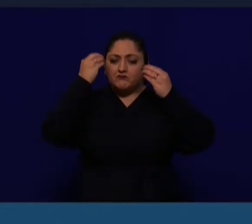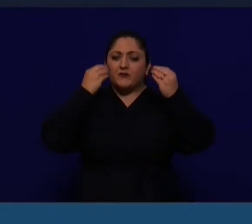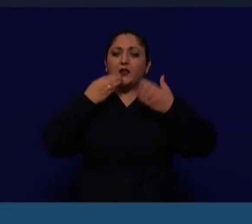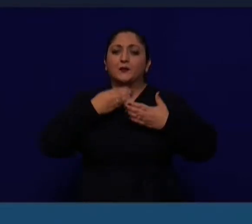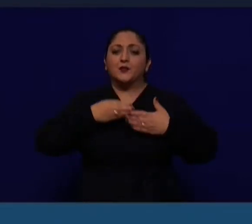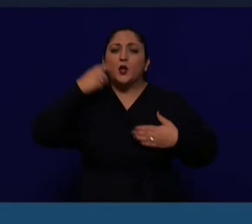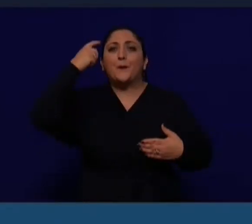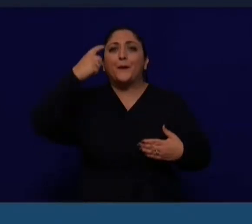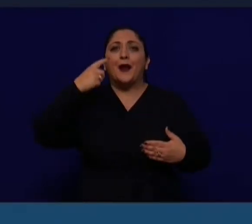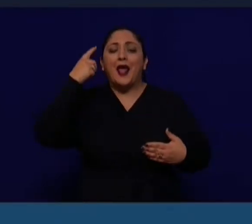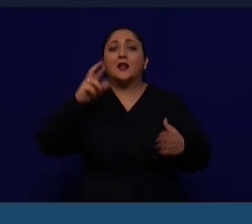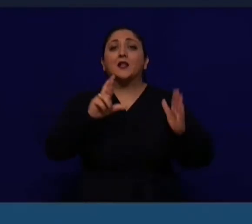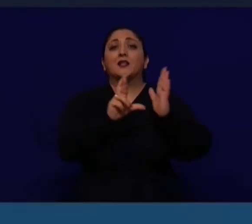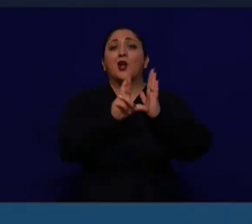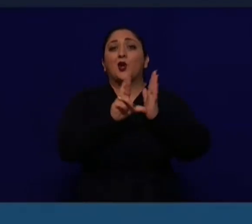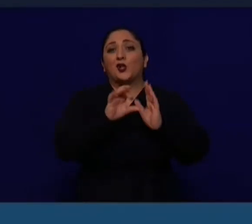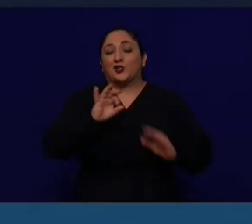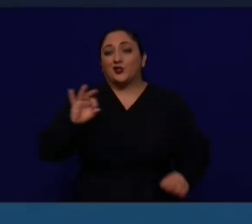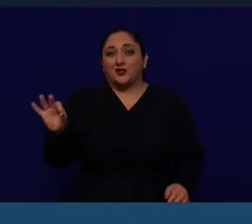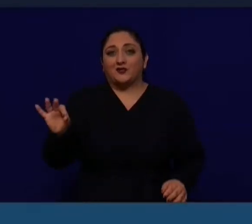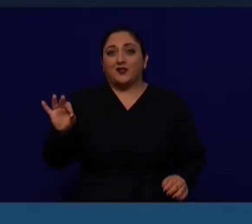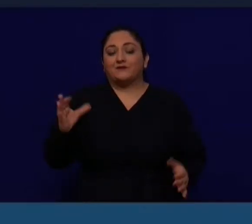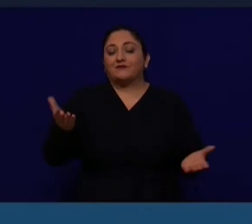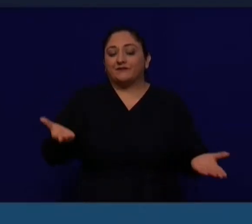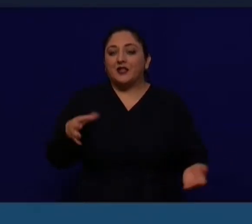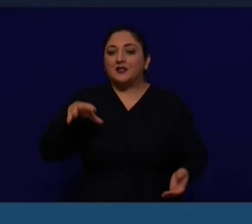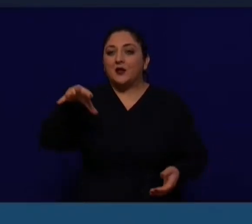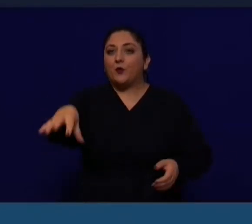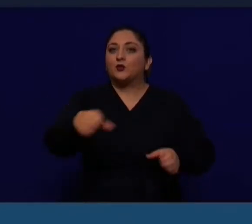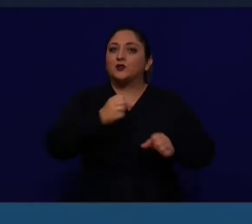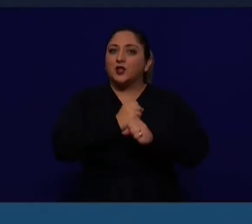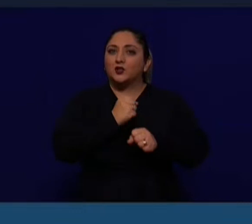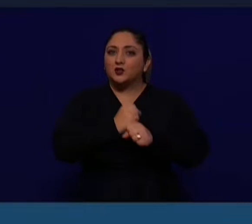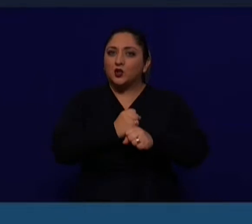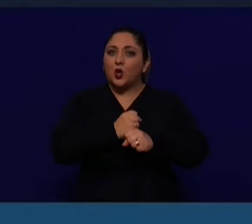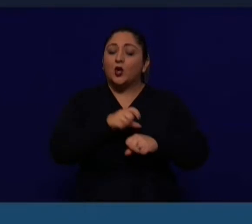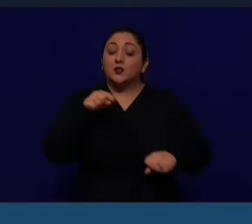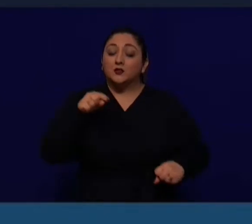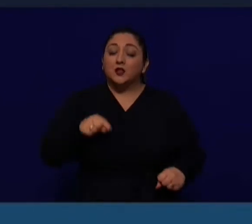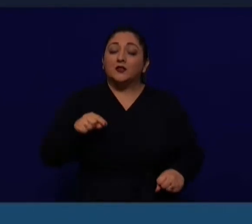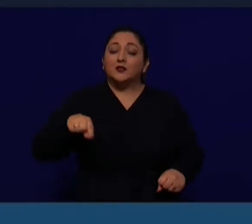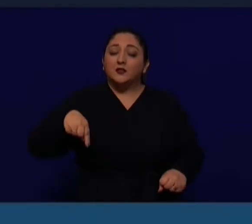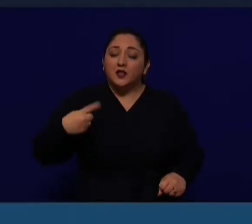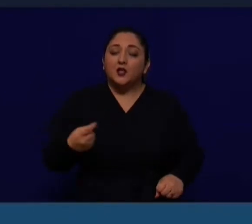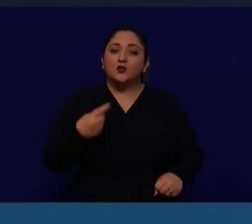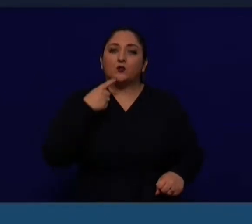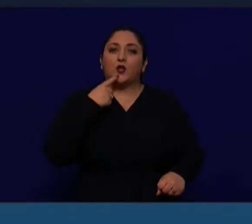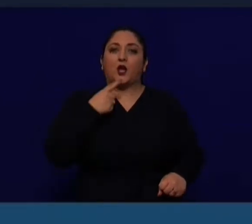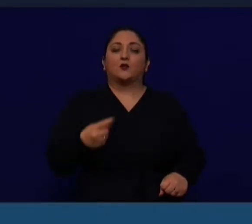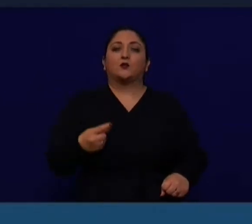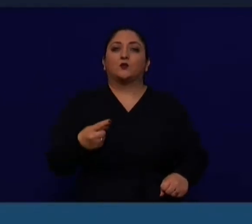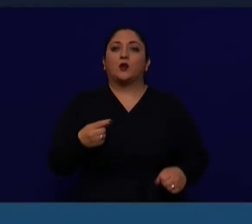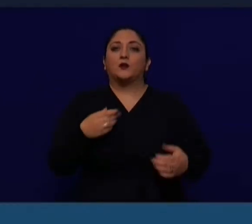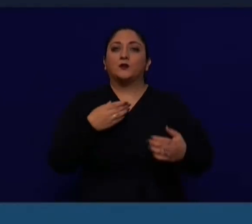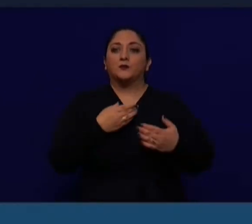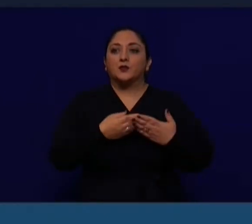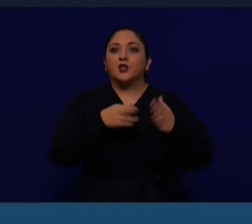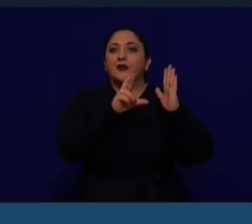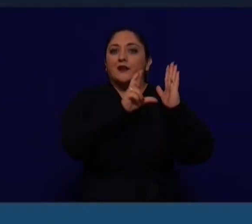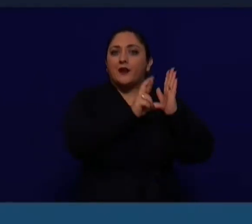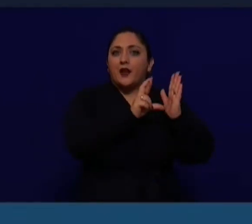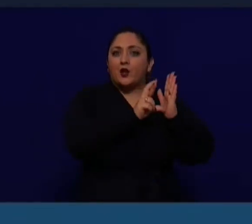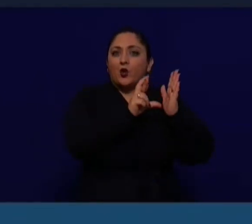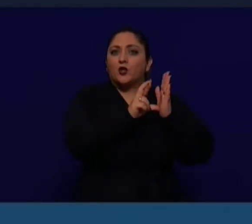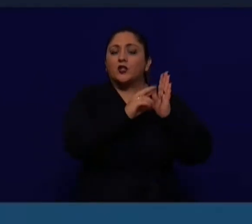isiru l-miżuri. Palmetilkom tal-workplace dan qegħdin insaħħu wkoll l-standards biex anke l-linji gwida li jkun hemm